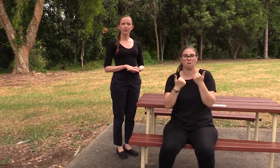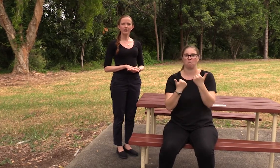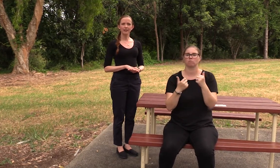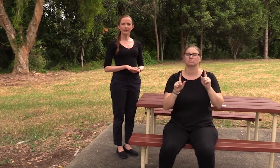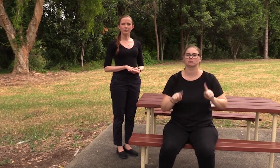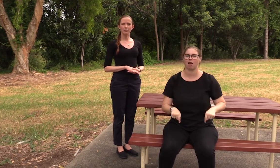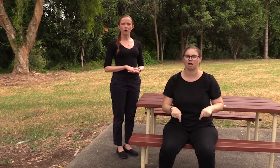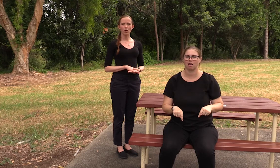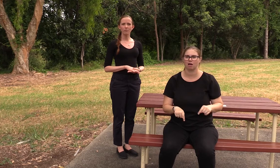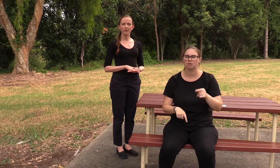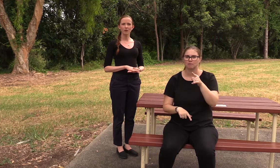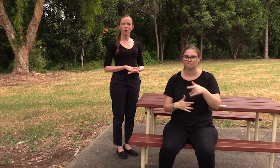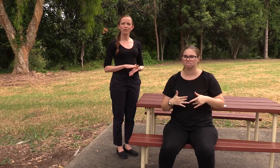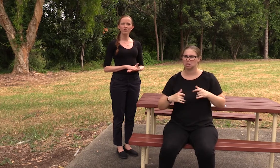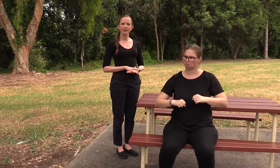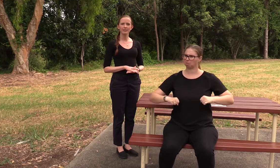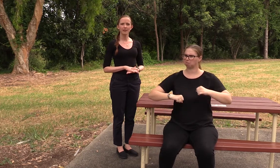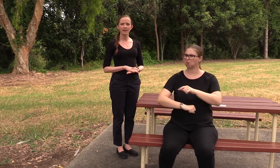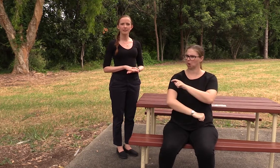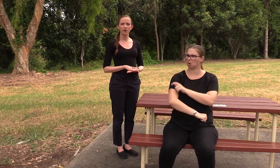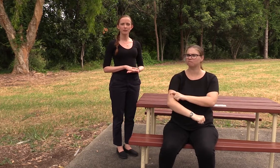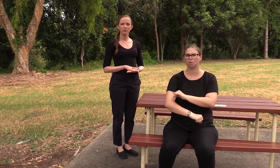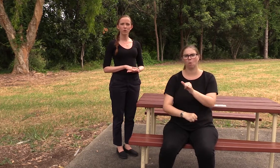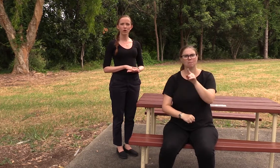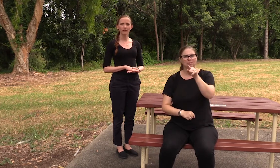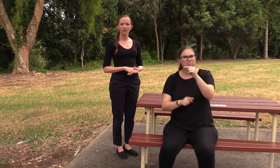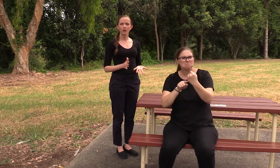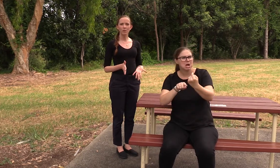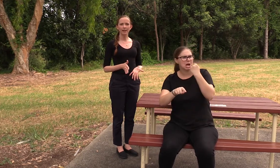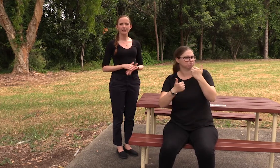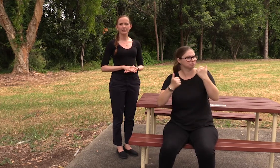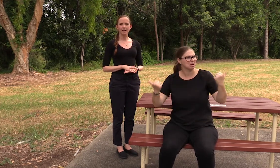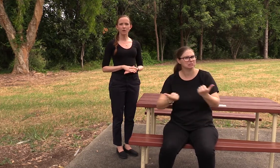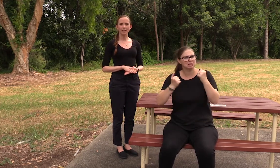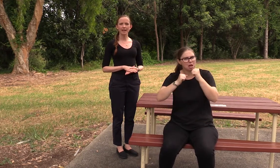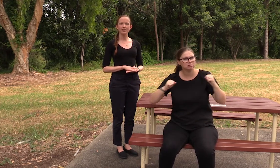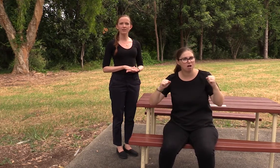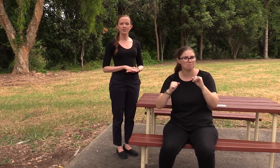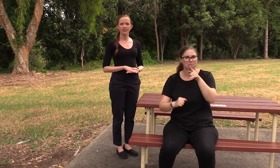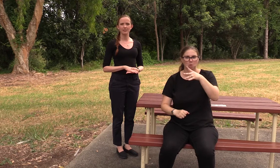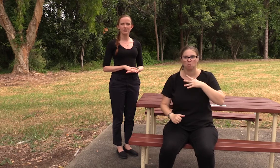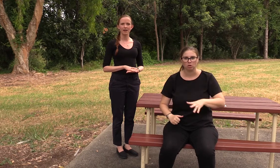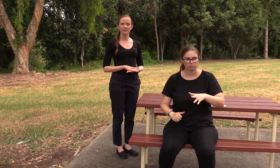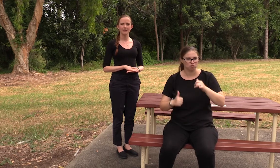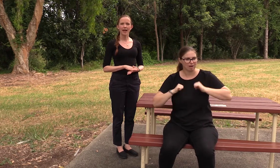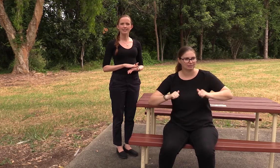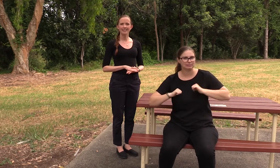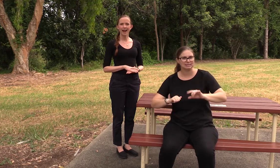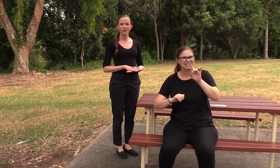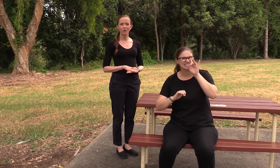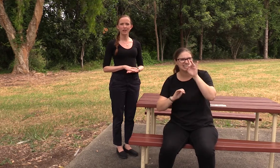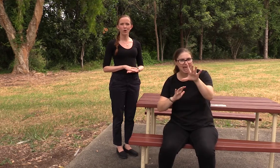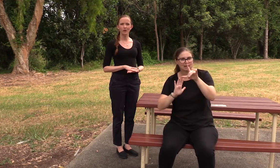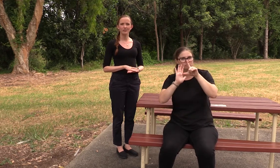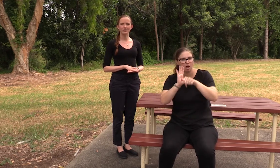If you feel a little bit more confident, or if you've exercised lots before, you might like to start with 10 of each exercise and see